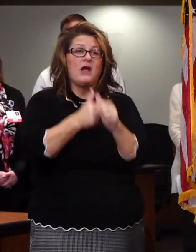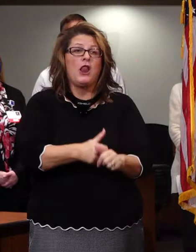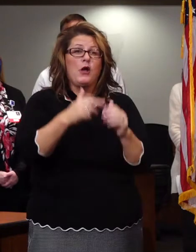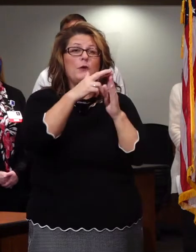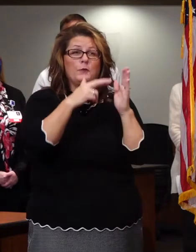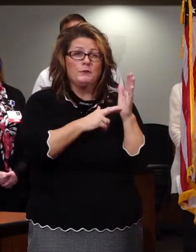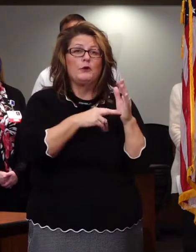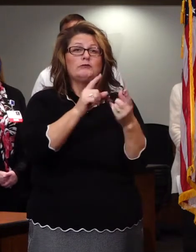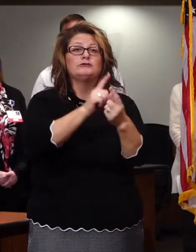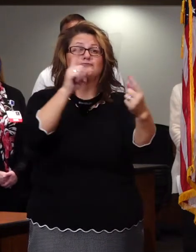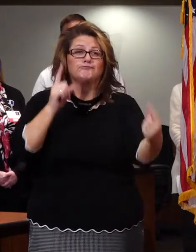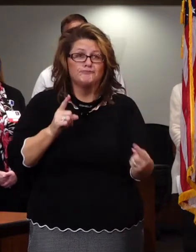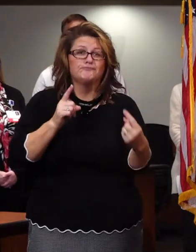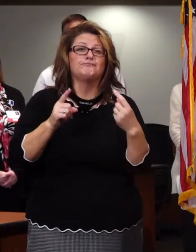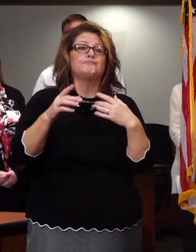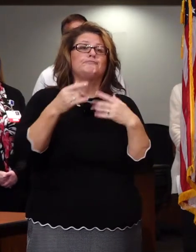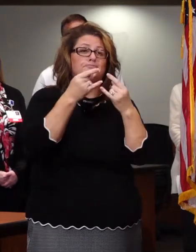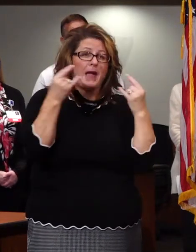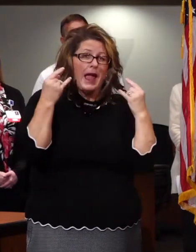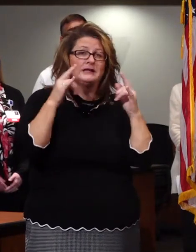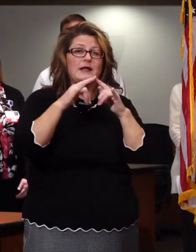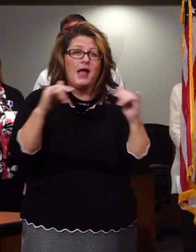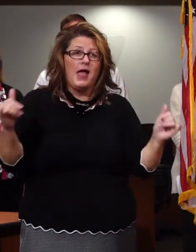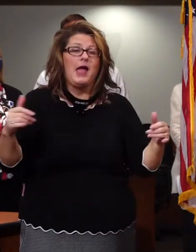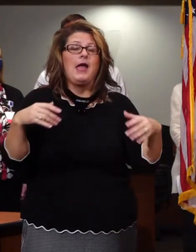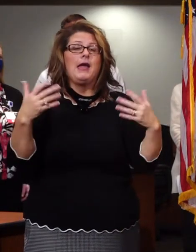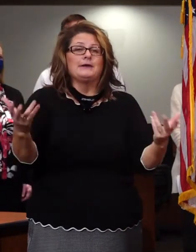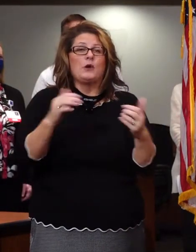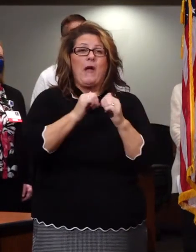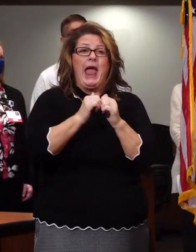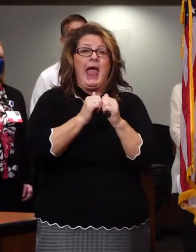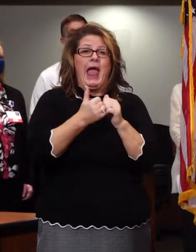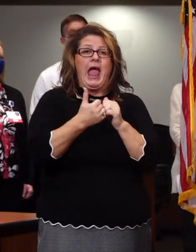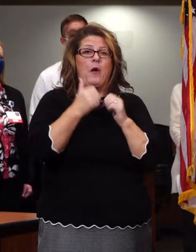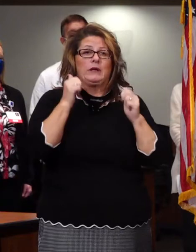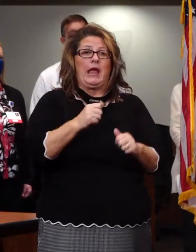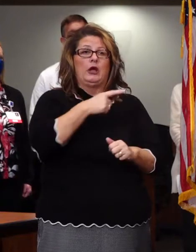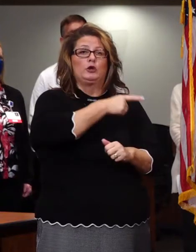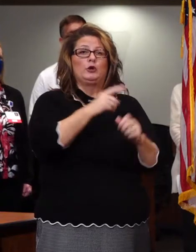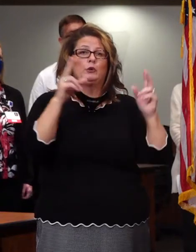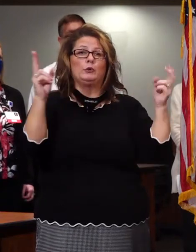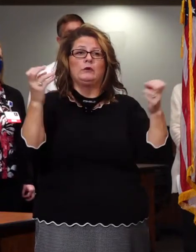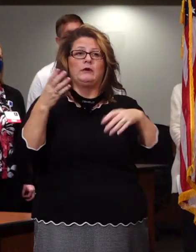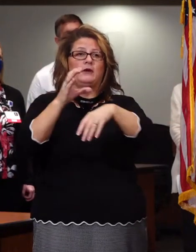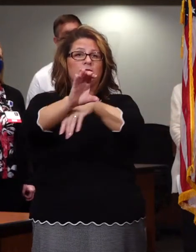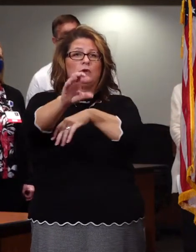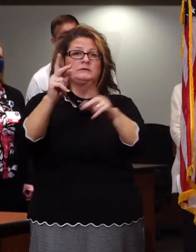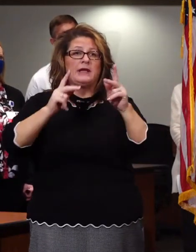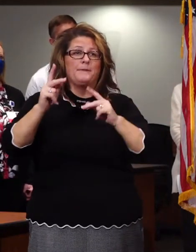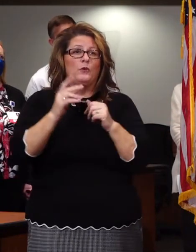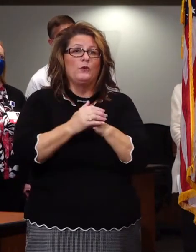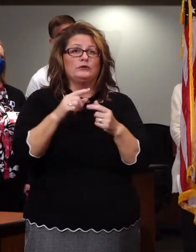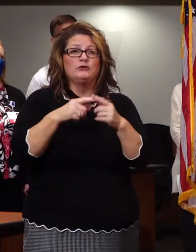mask, social distance, all of those things. So what's the next step? How do you get people to understand they need to do these things? Well, the next step in many of those